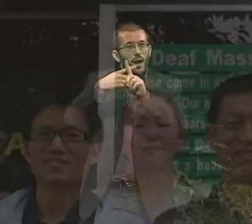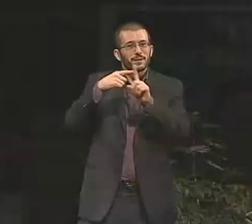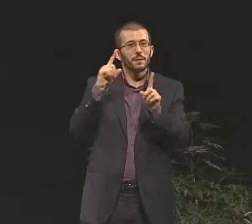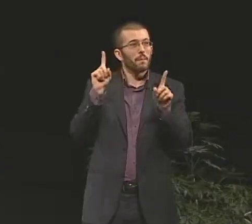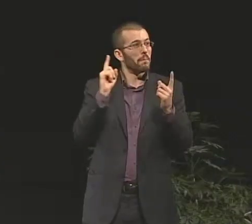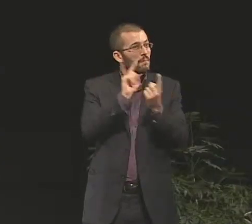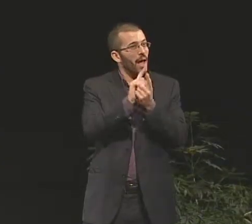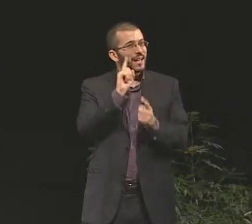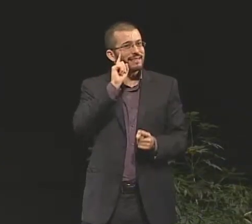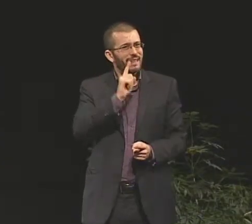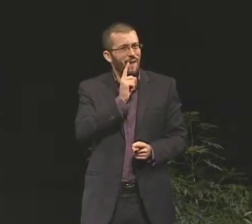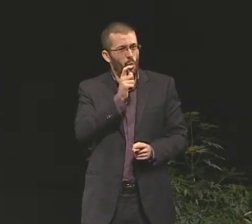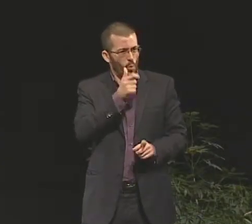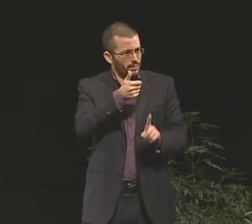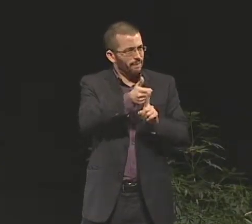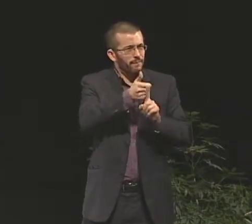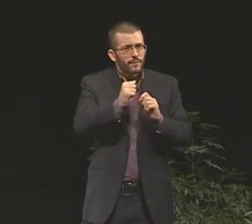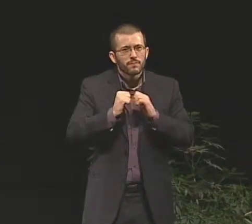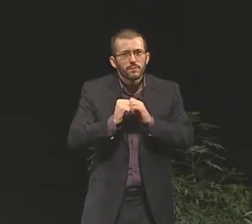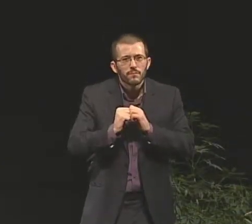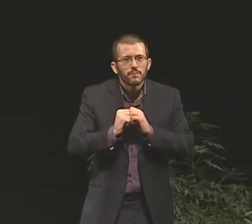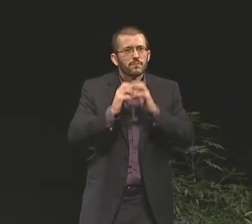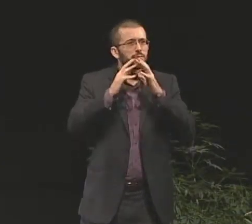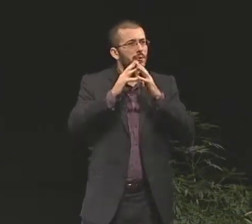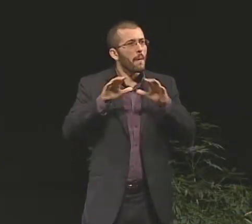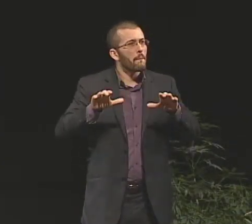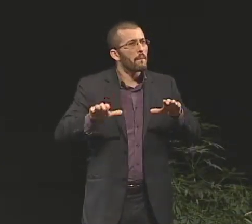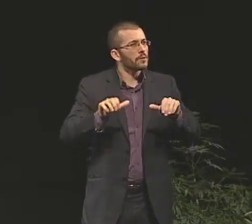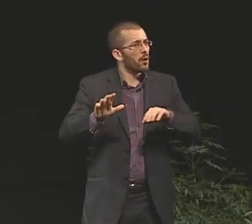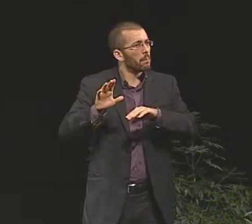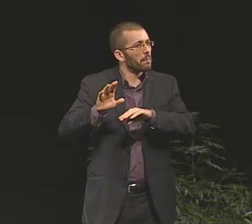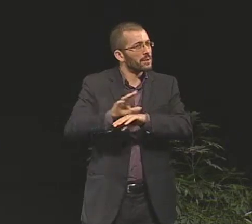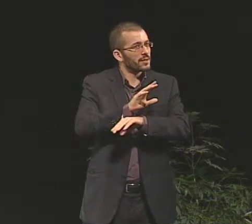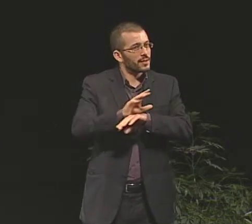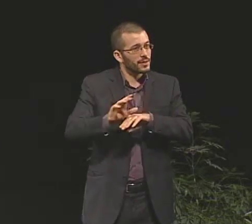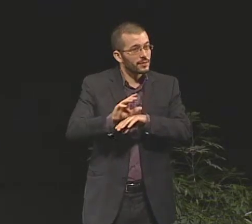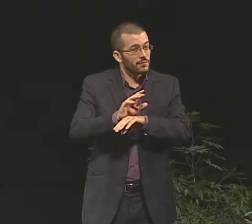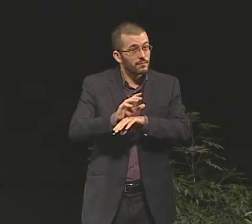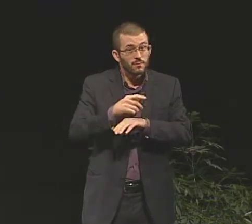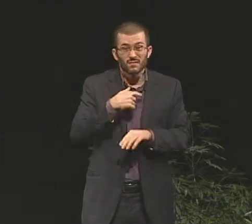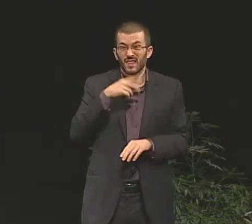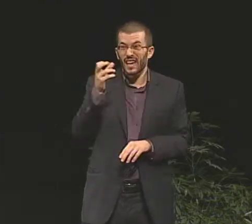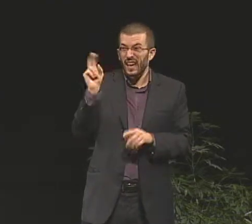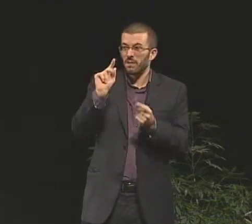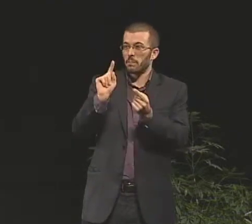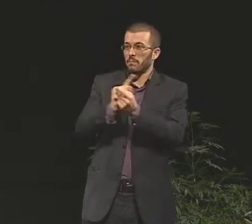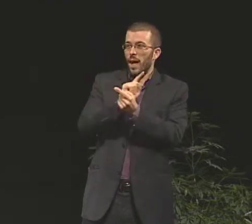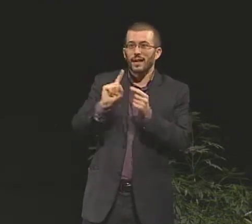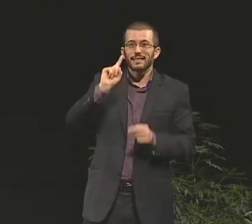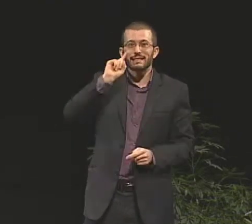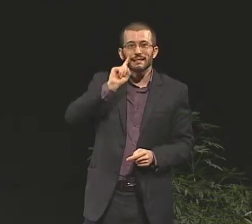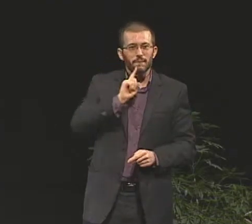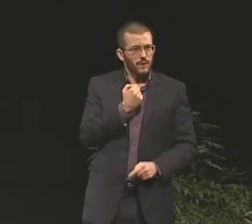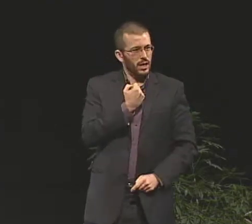as well as meet a deaf person who established a business, massage business. I